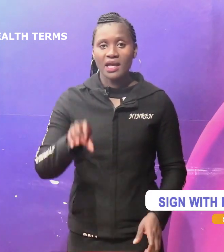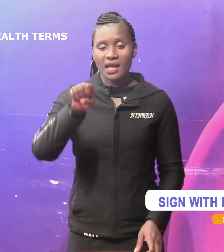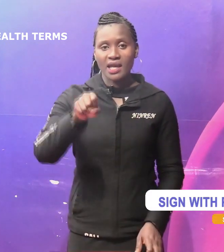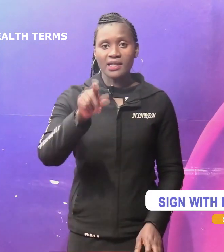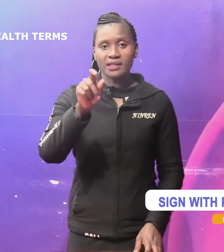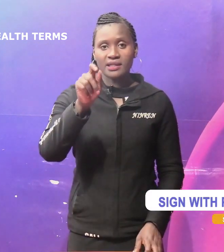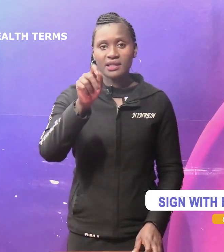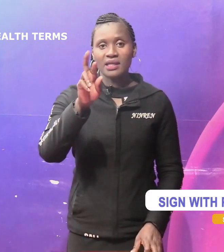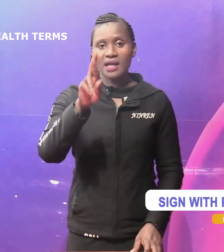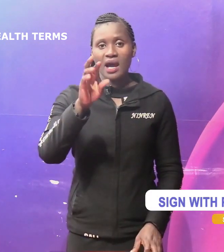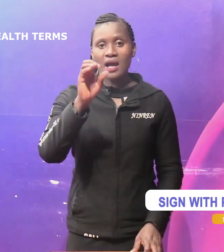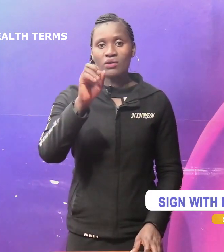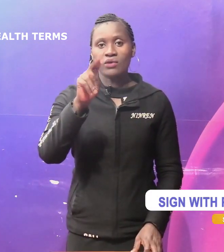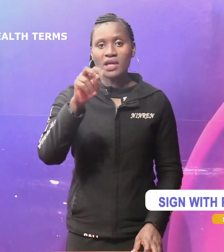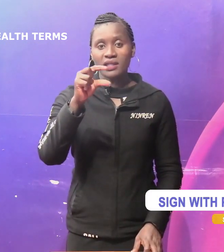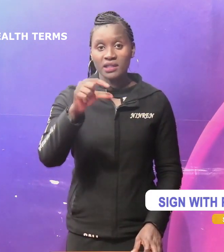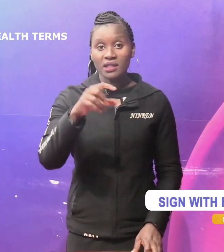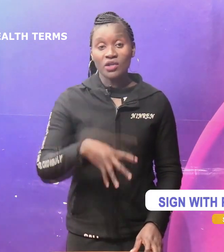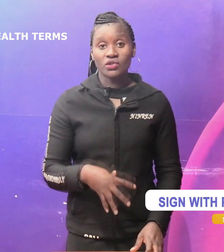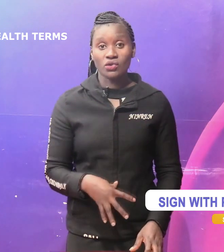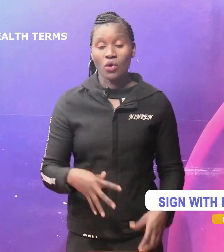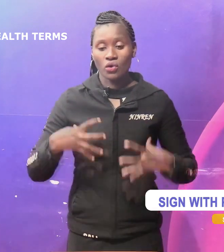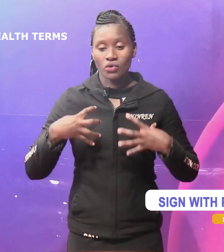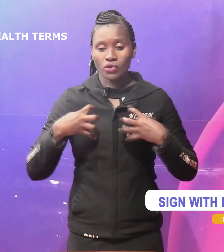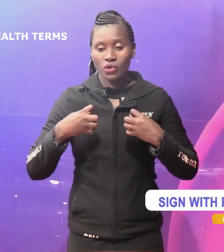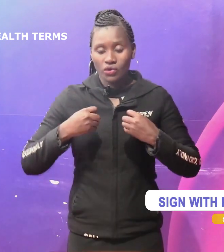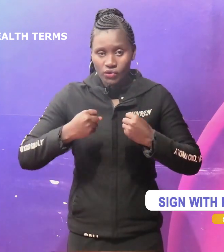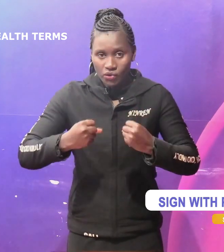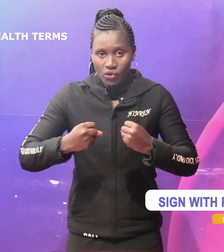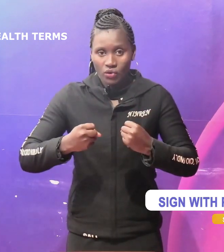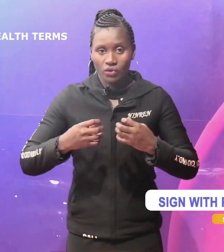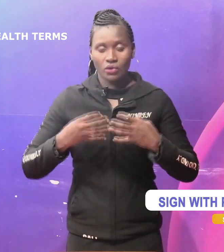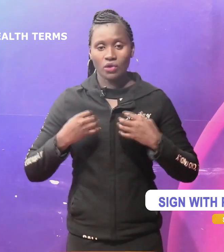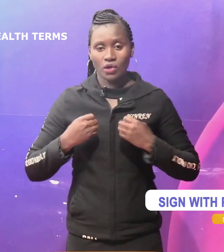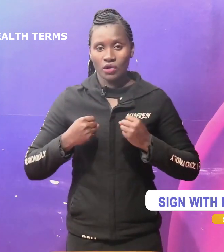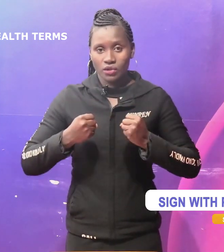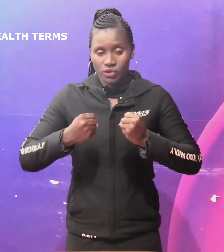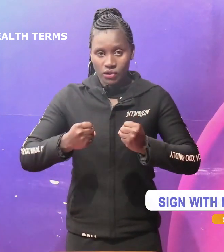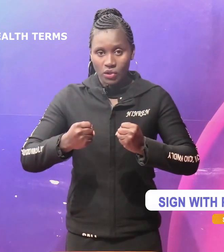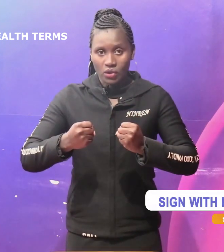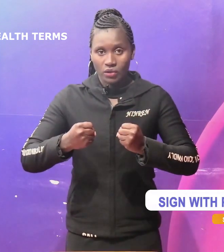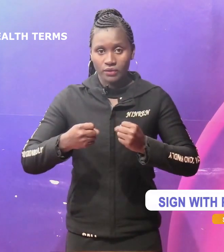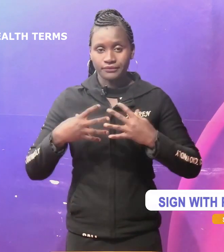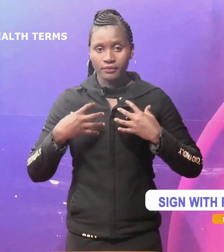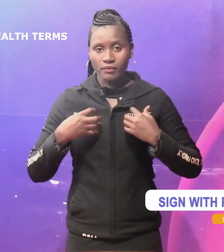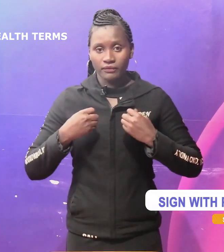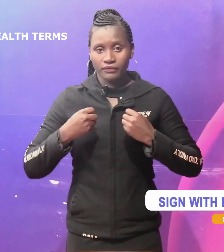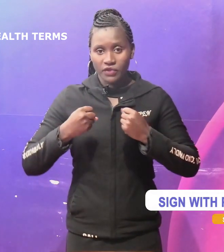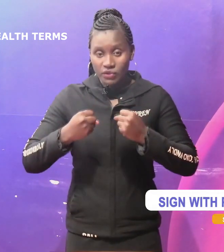S-T-R-O-N-G. Strong. So strong. strong, strong,